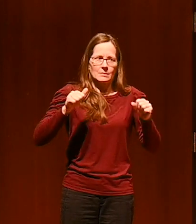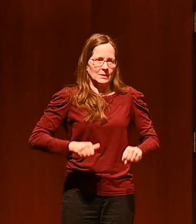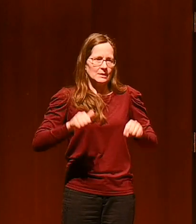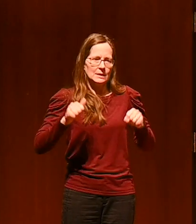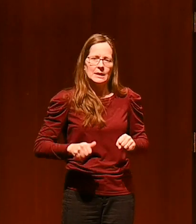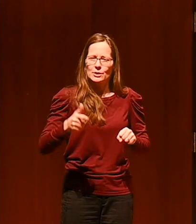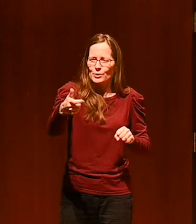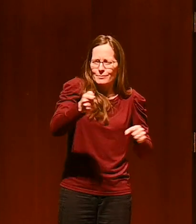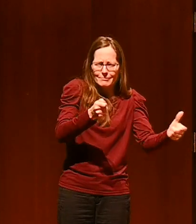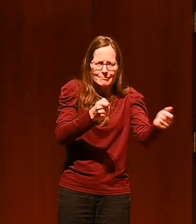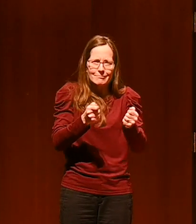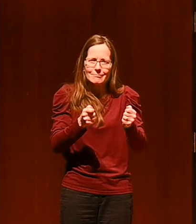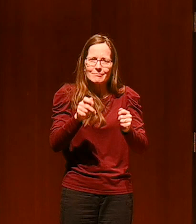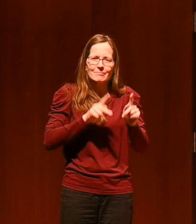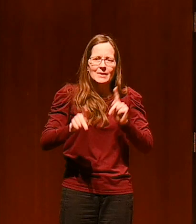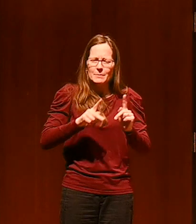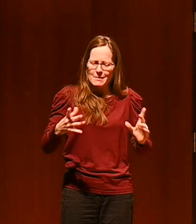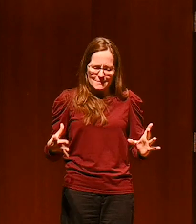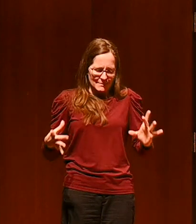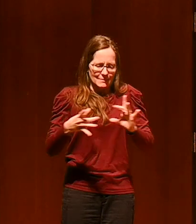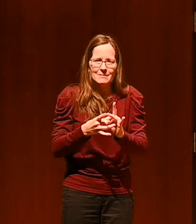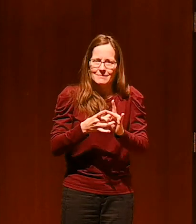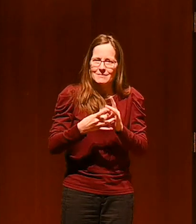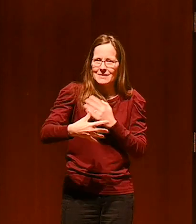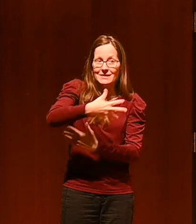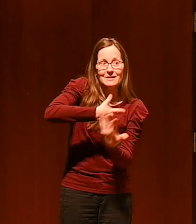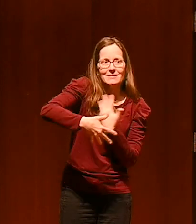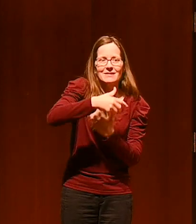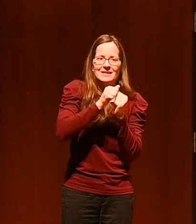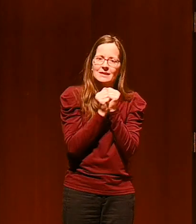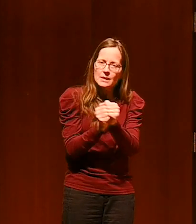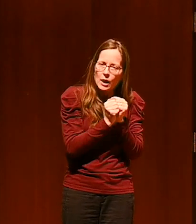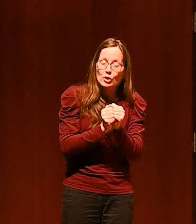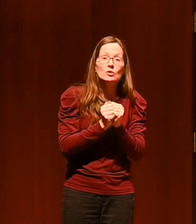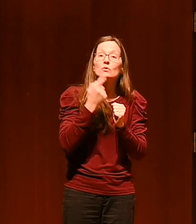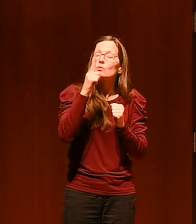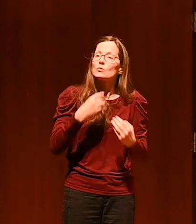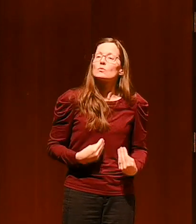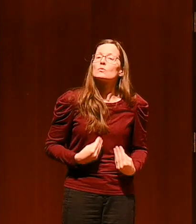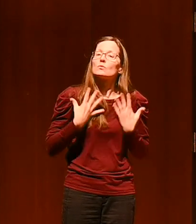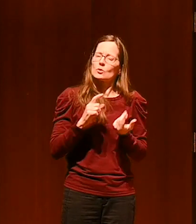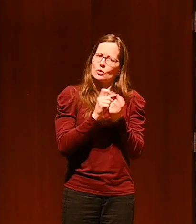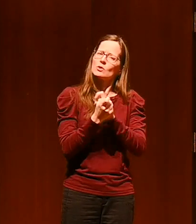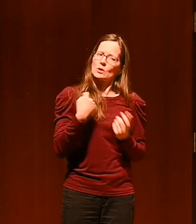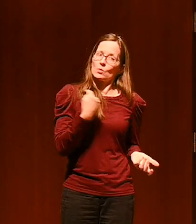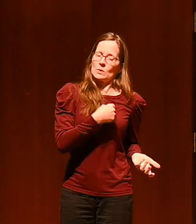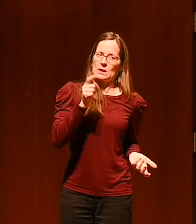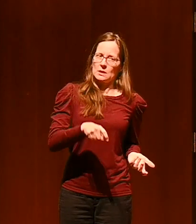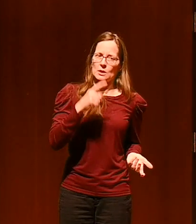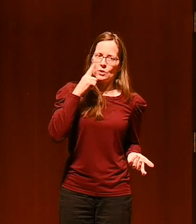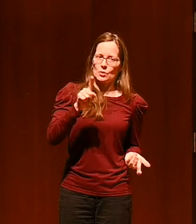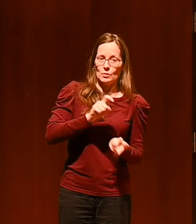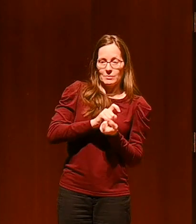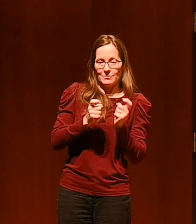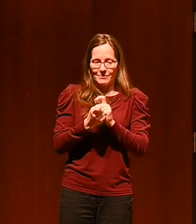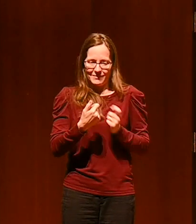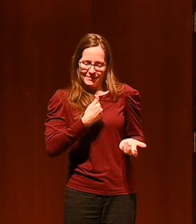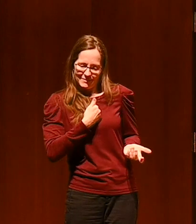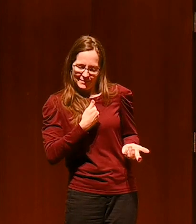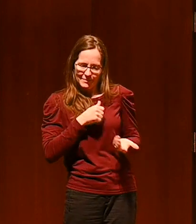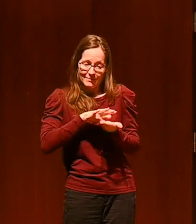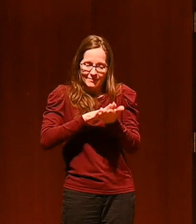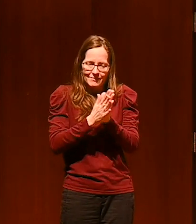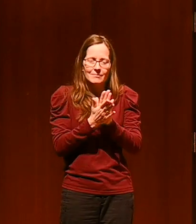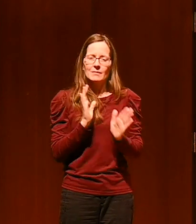across great divides, and inspire the change that we need to transform ourselves into our very